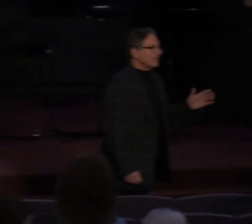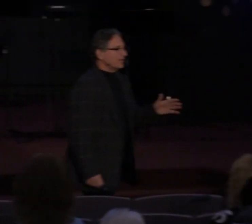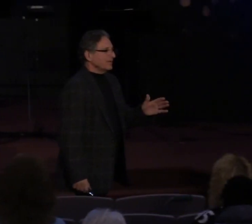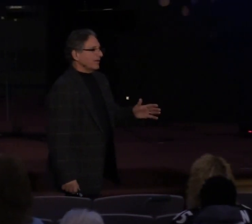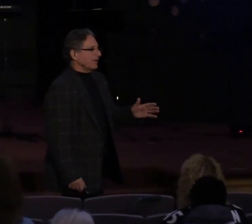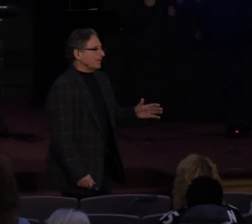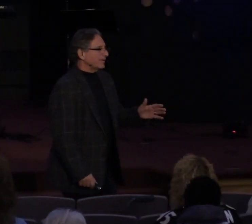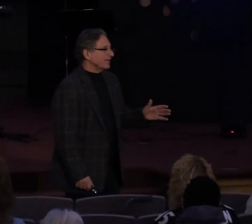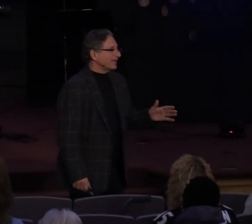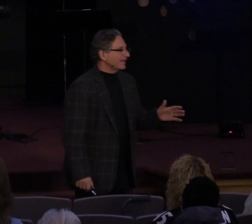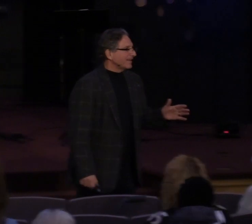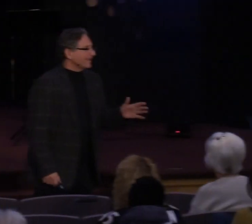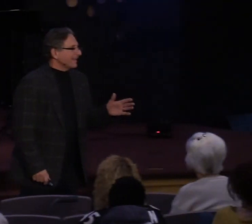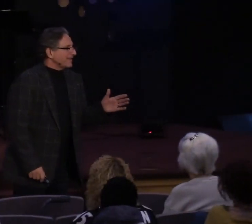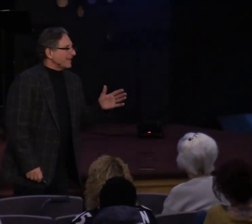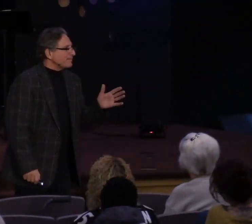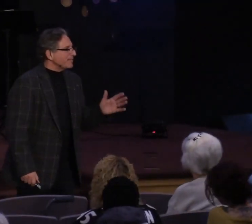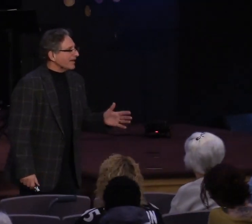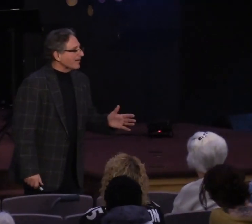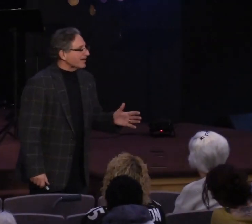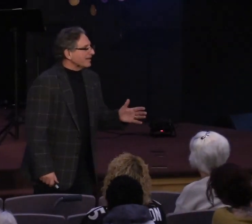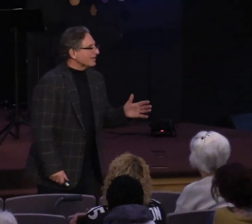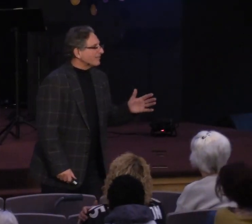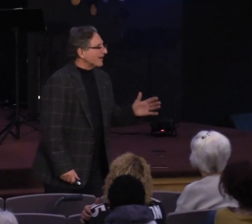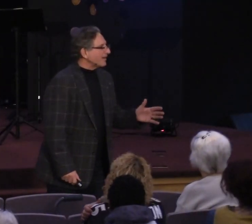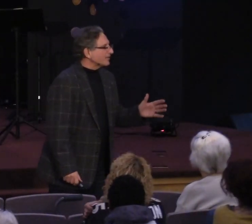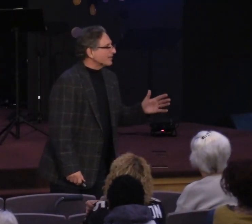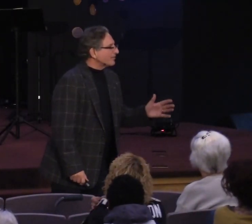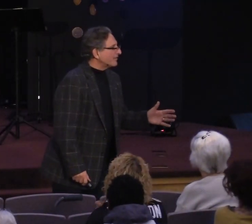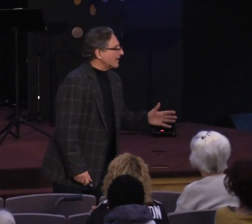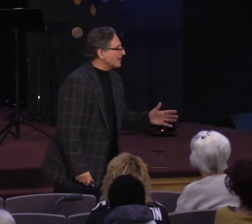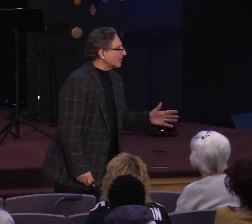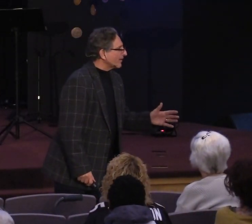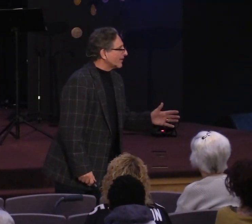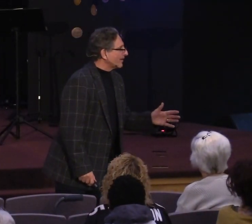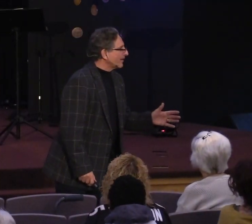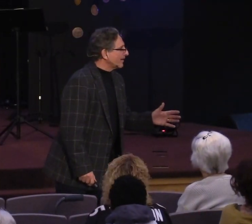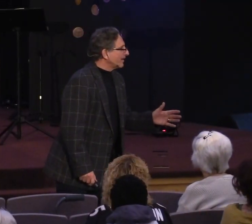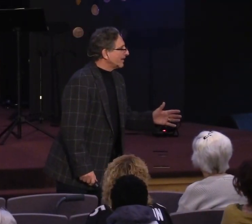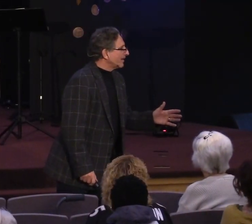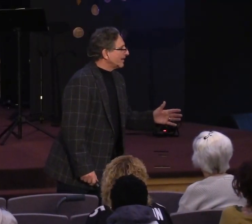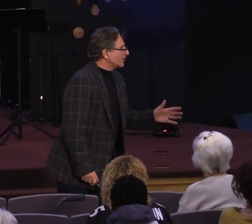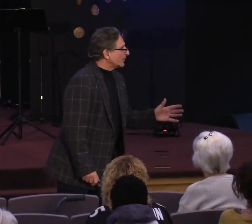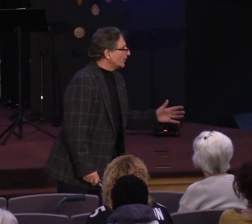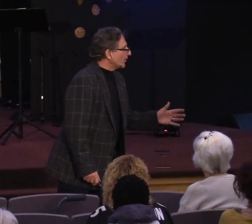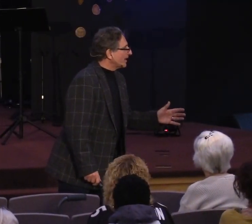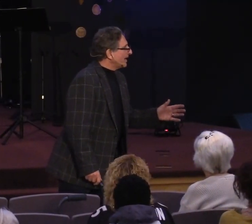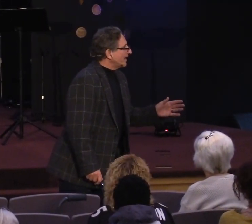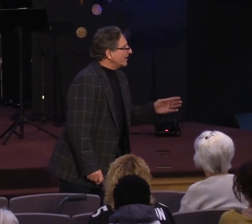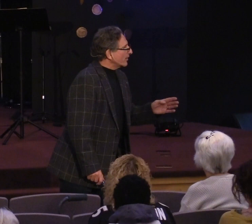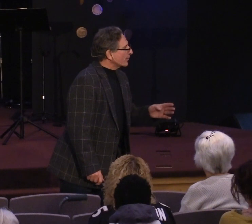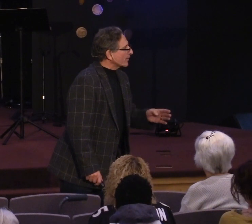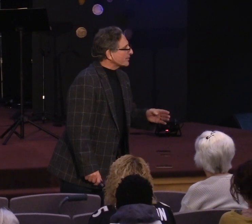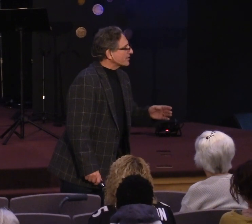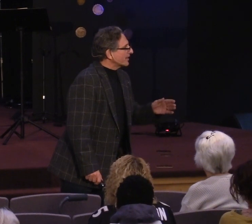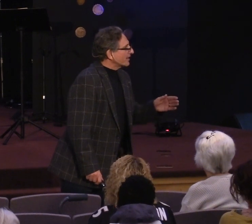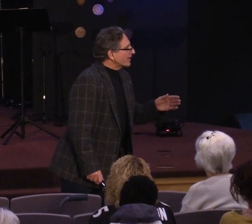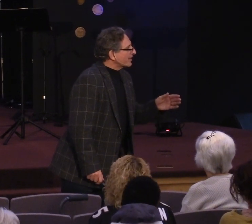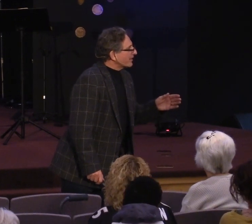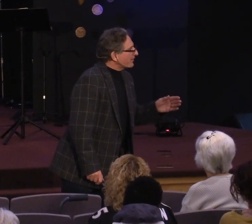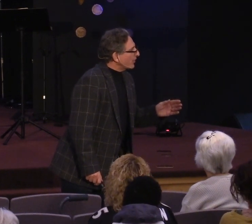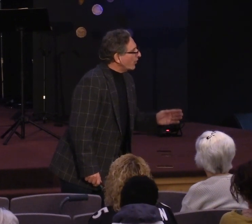I want you to know that Mary found favor with the Lord. In other